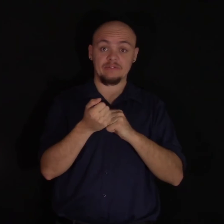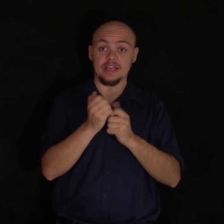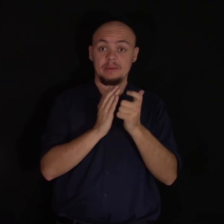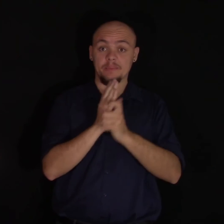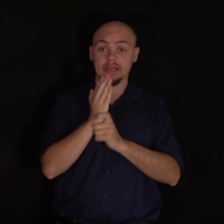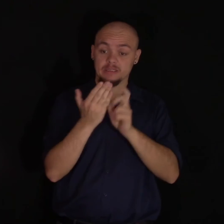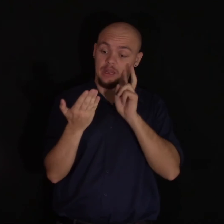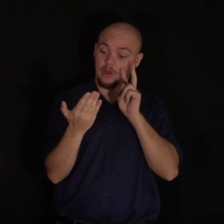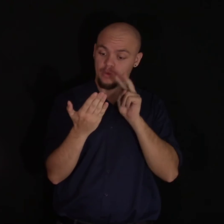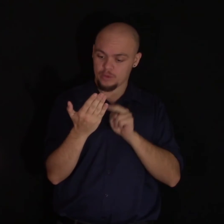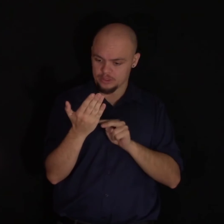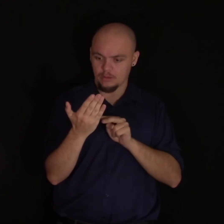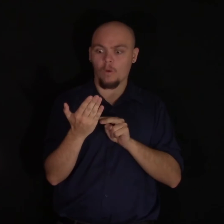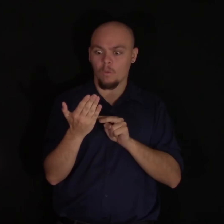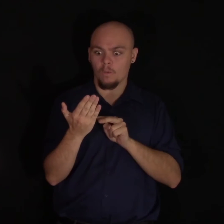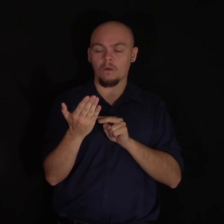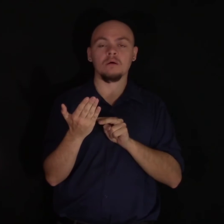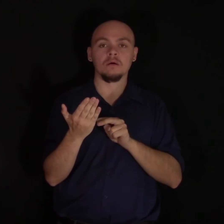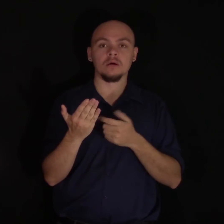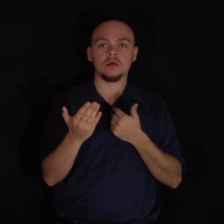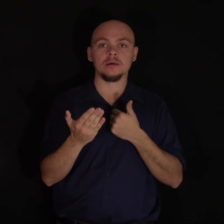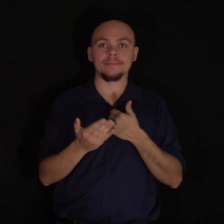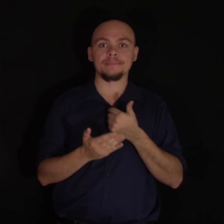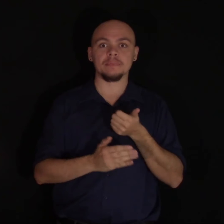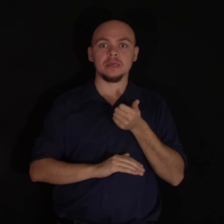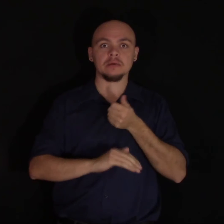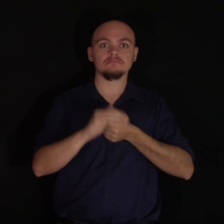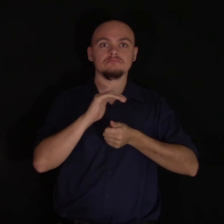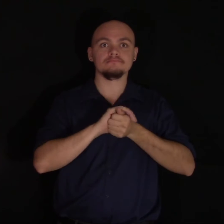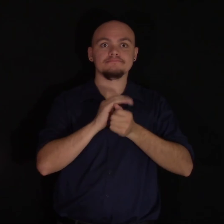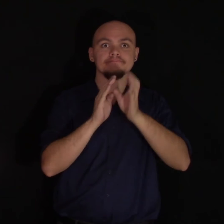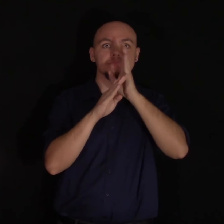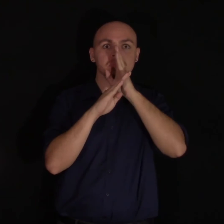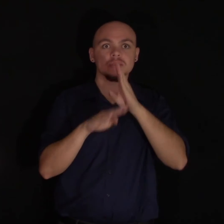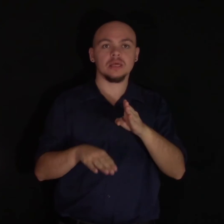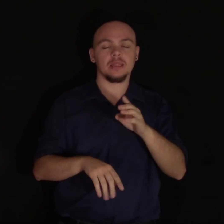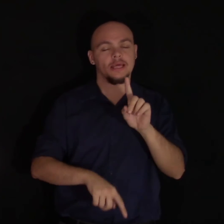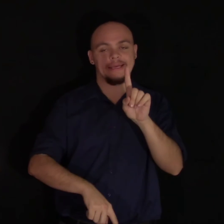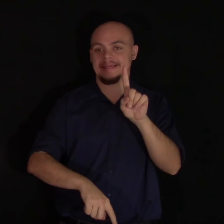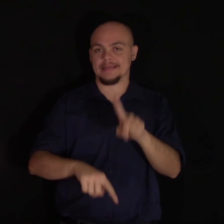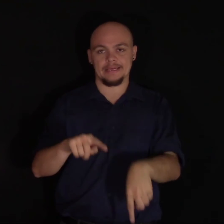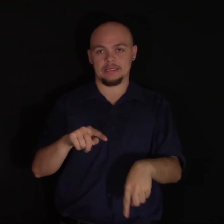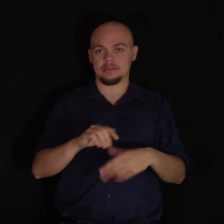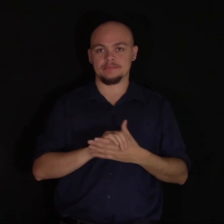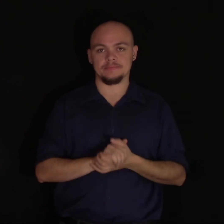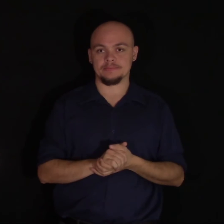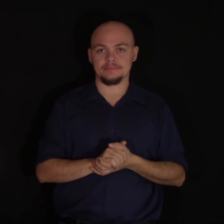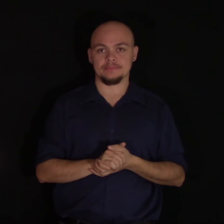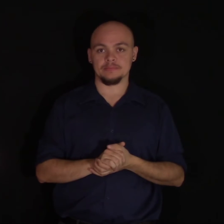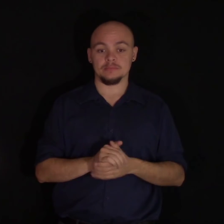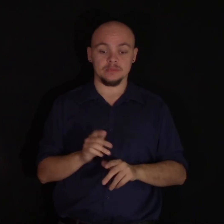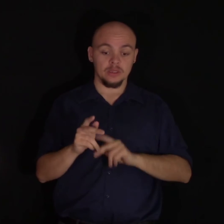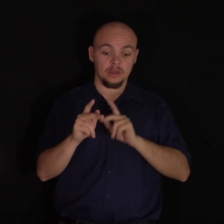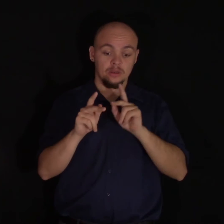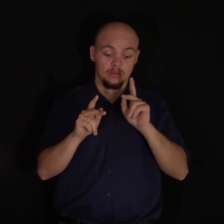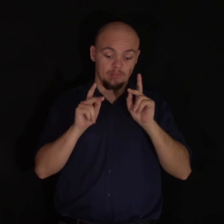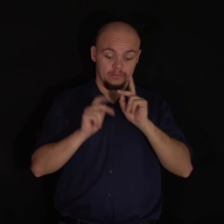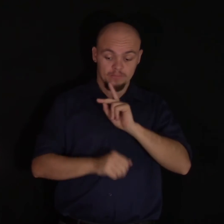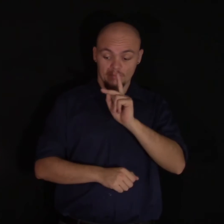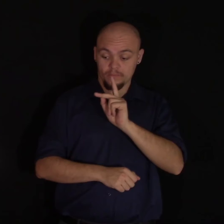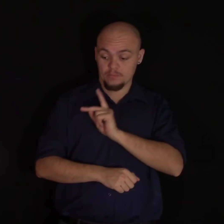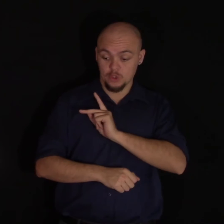I realized I could no longer afford to keep silent. The effects of personal stress and